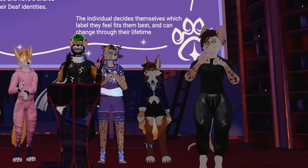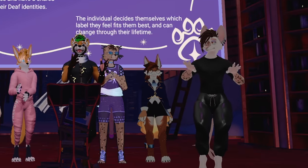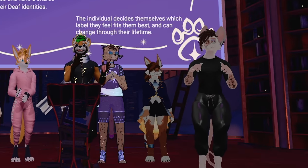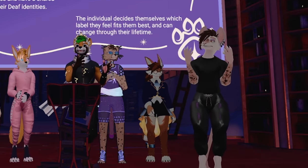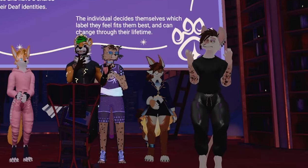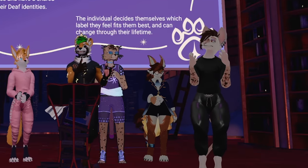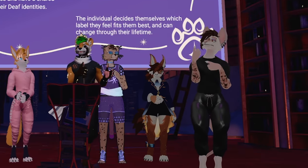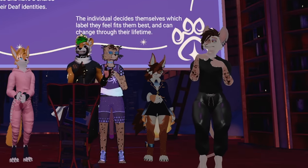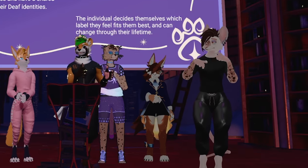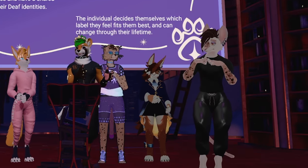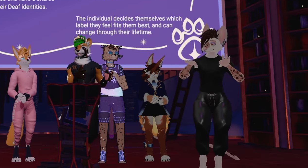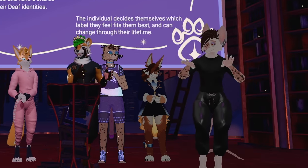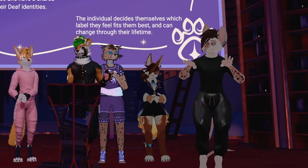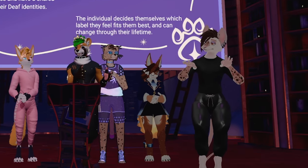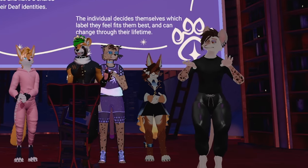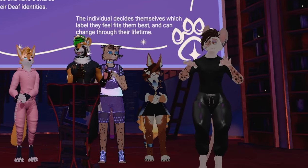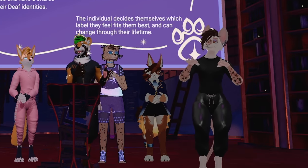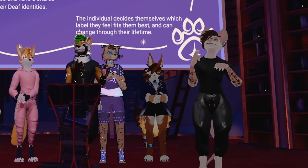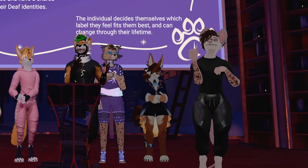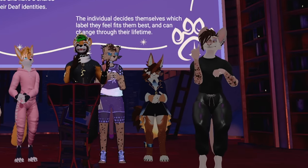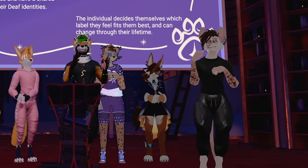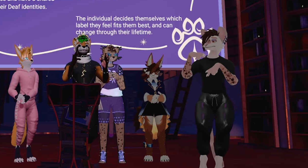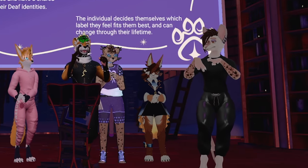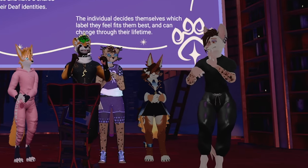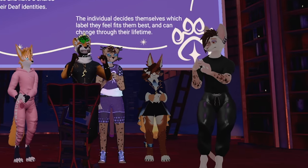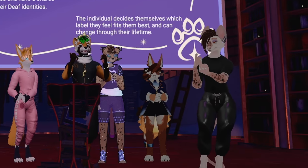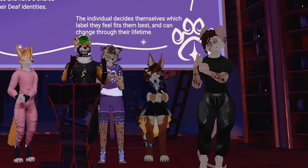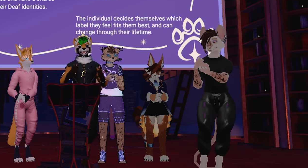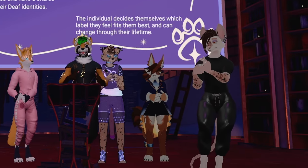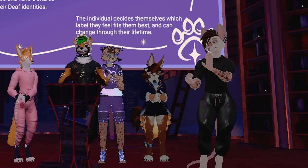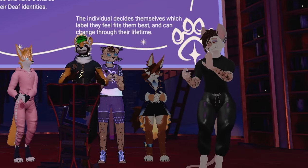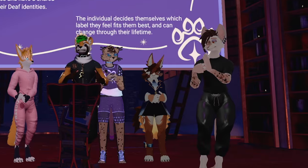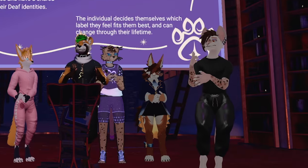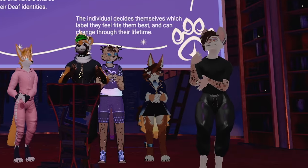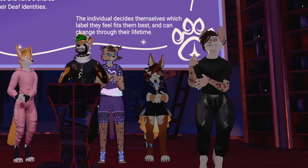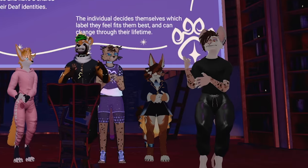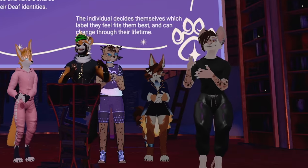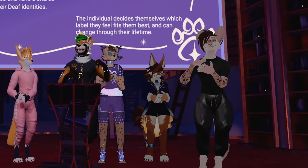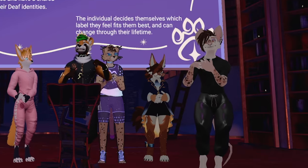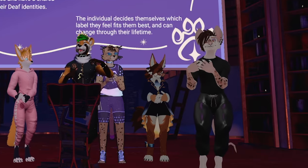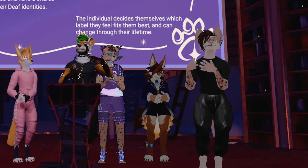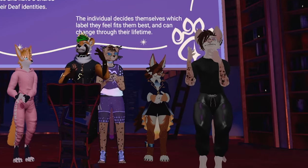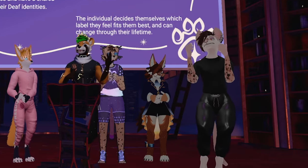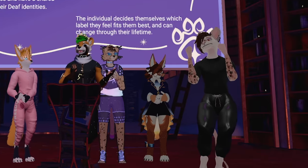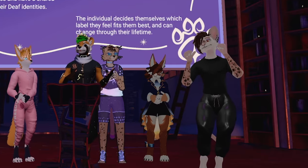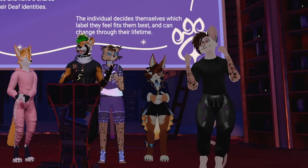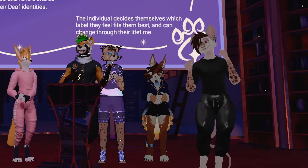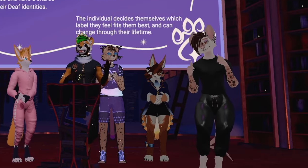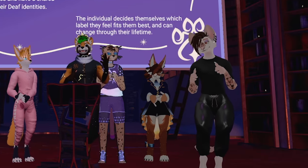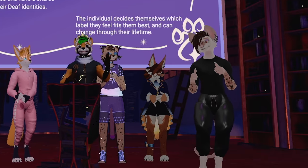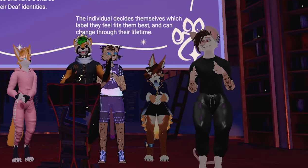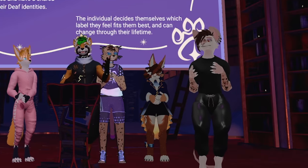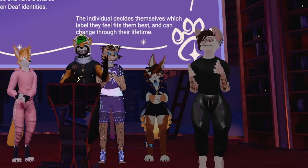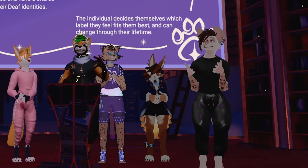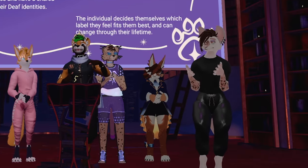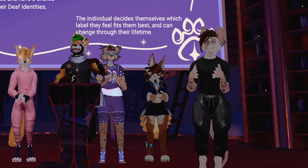who identify themselves as hard of hearing typically have some sort of hearing loss and use some sort of technology, amplification